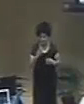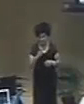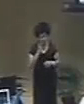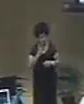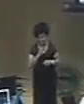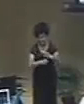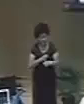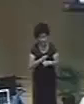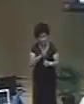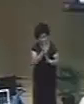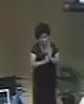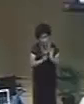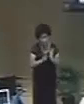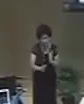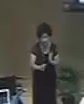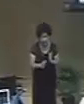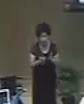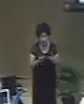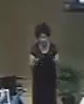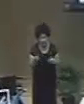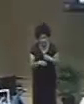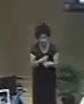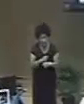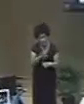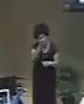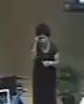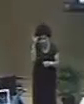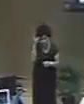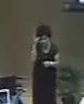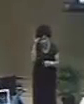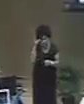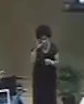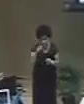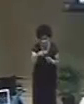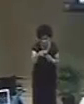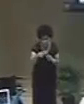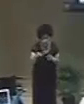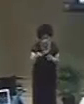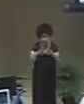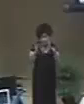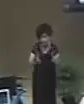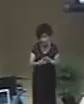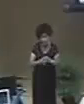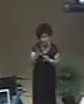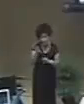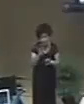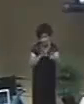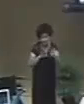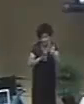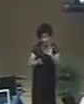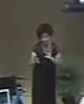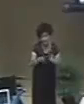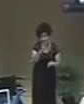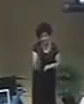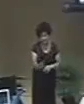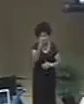as being a nurse? How am I going to engage as being an engineer? Here are the options out there. There's a world of options for